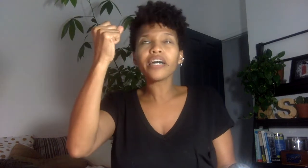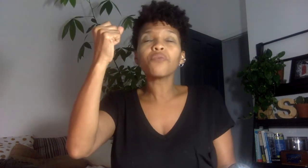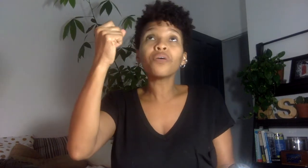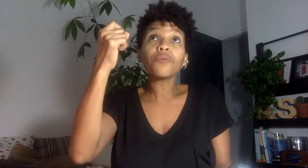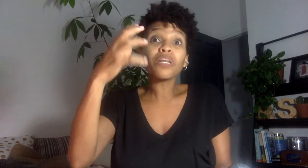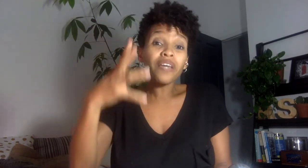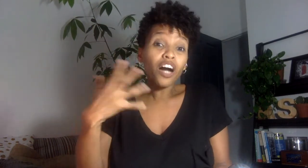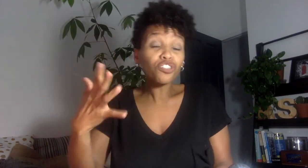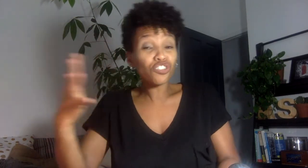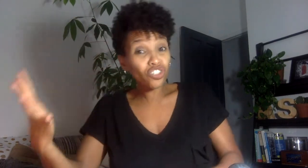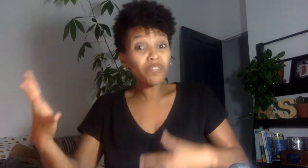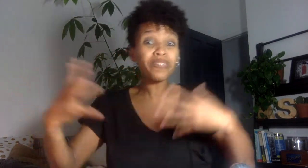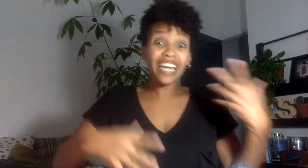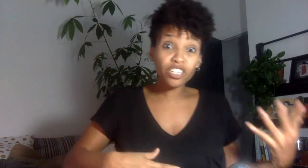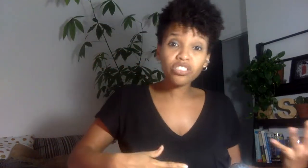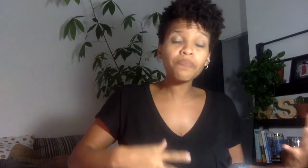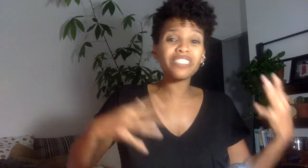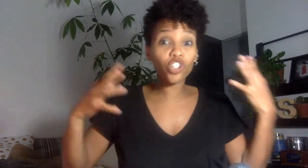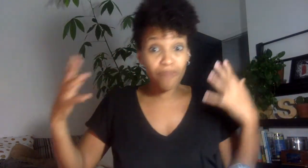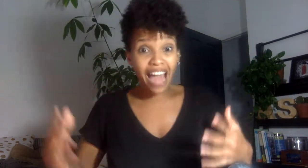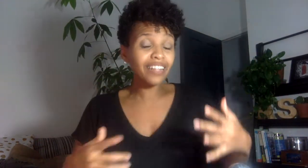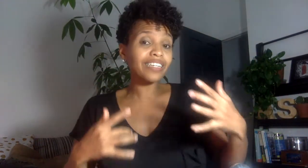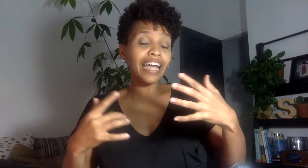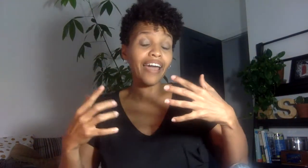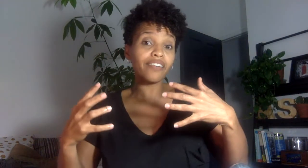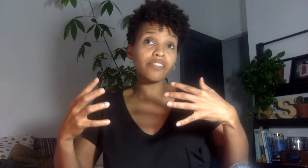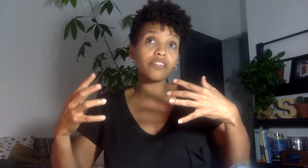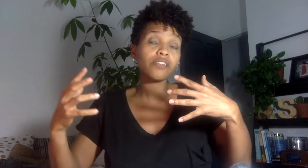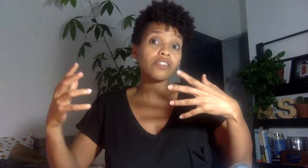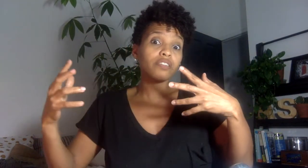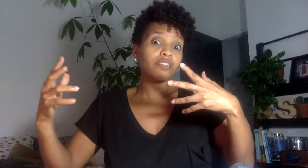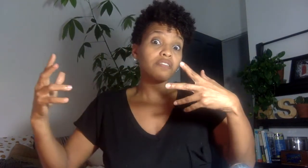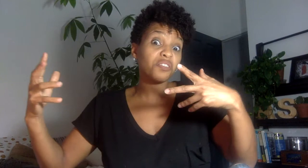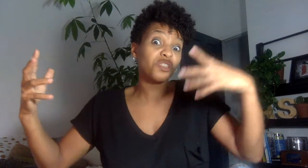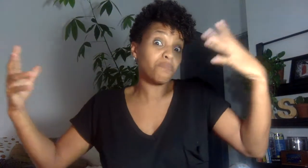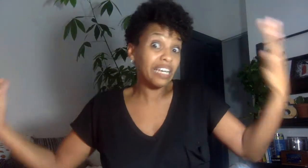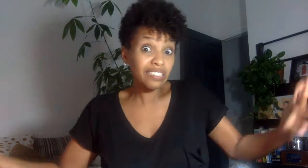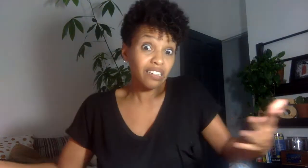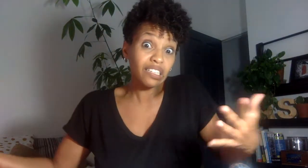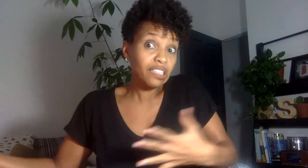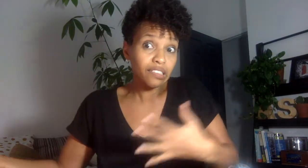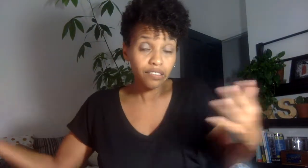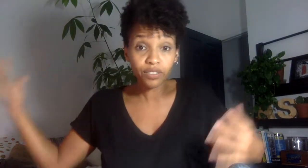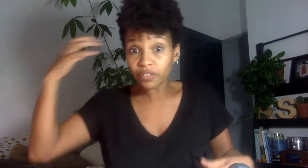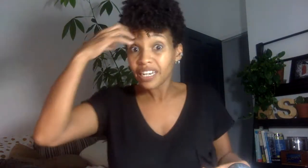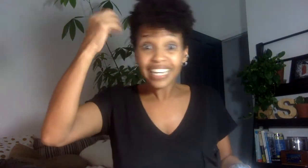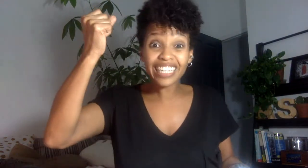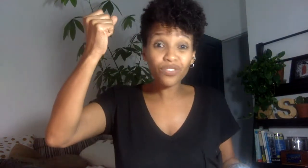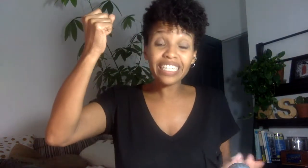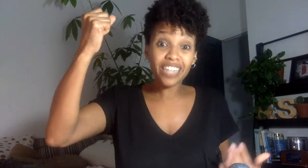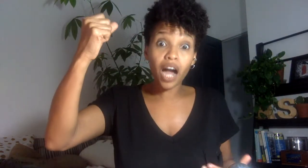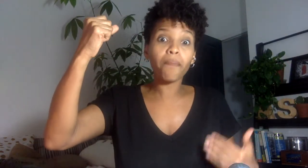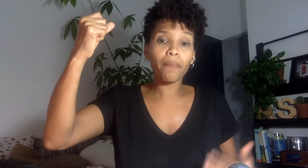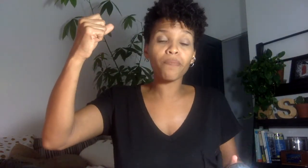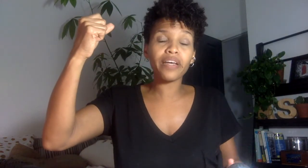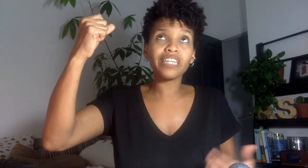would it be understood potentially, but grammatically and semantically, I don't know. It's really not it's not